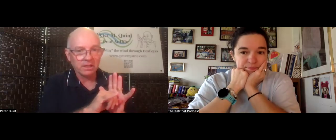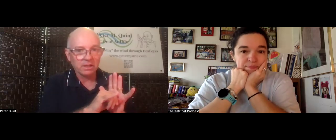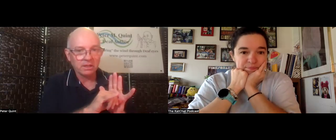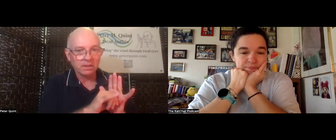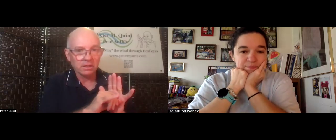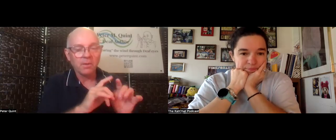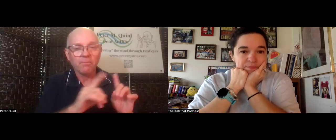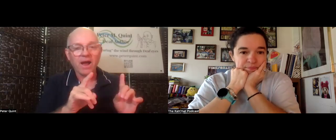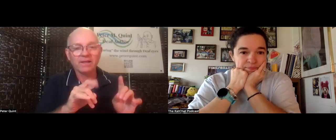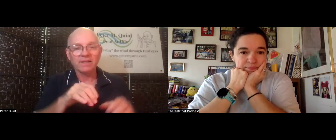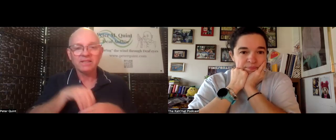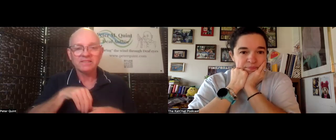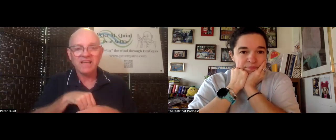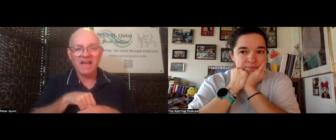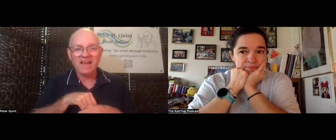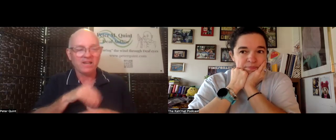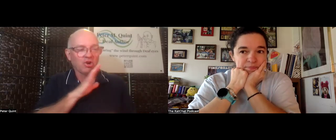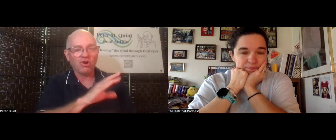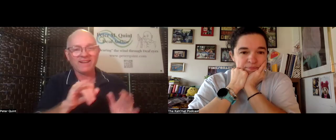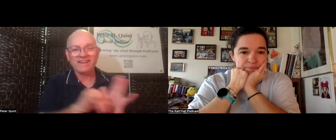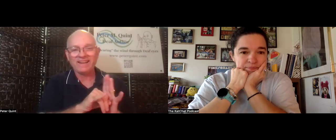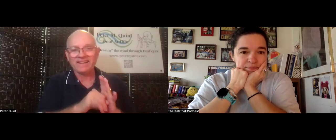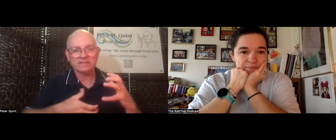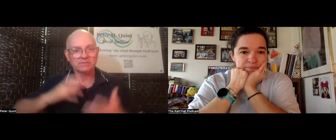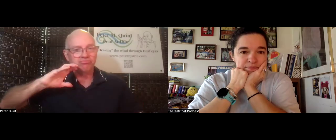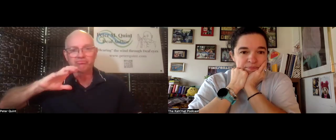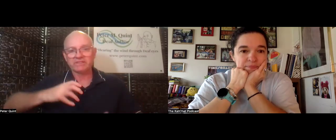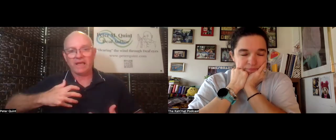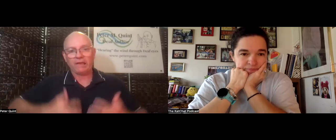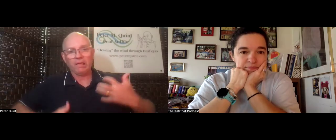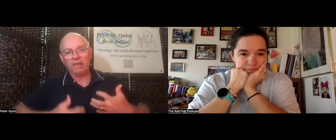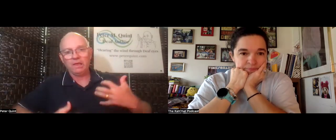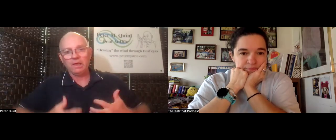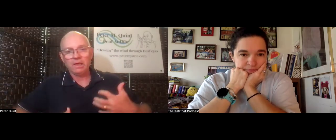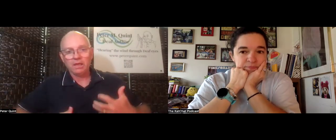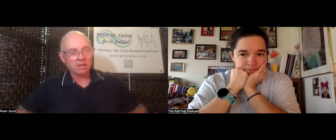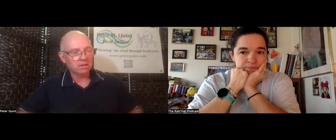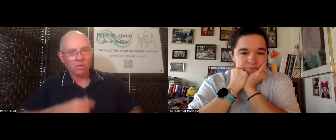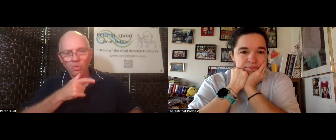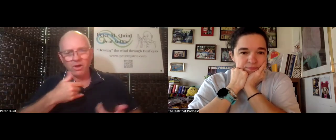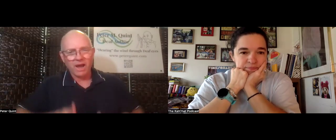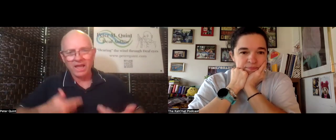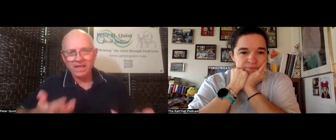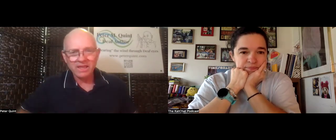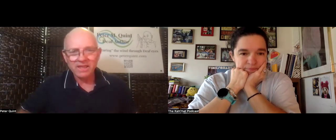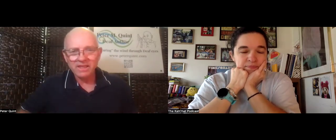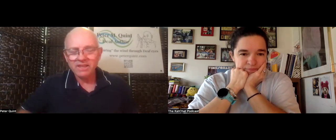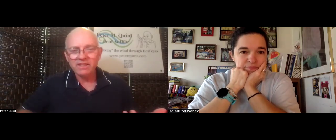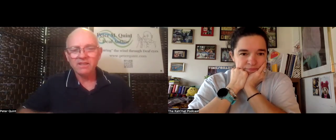identity. But inside her identity is like, who am